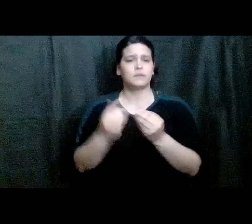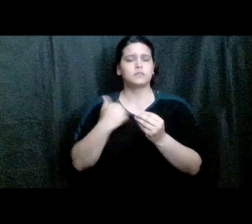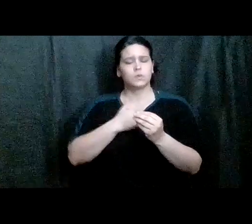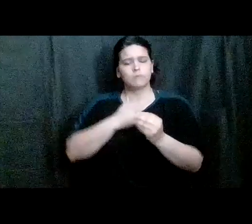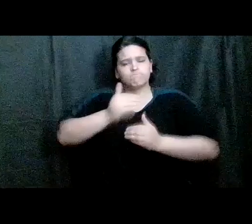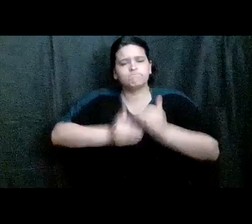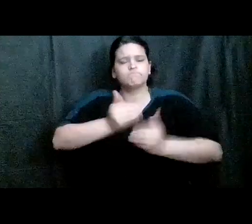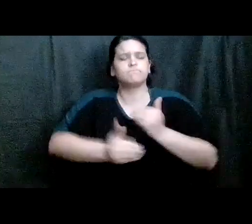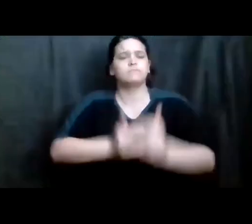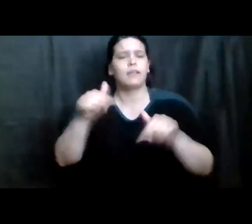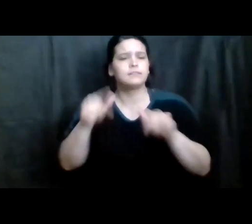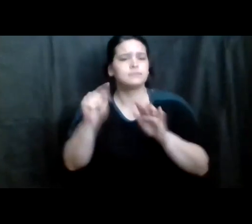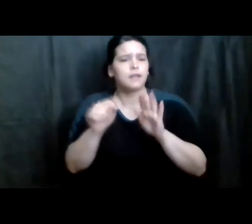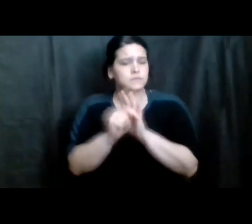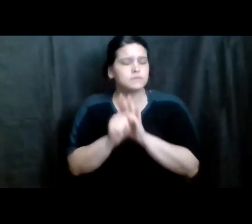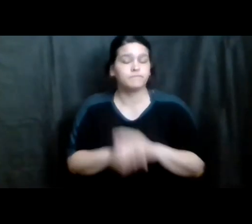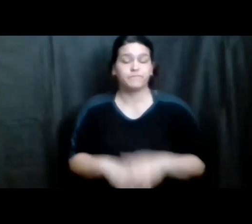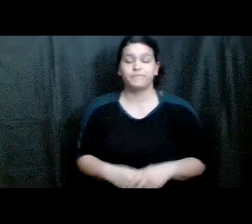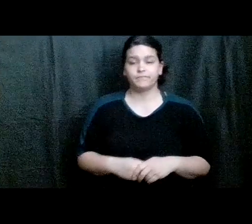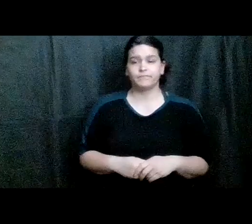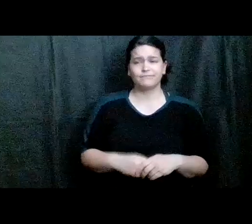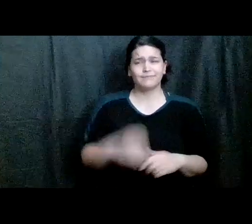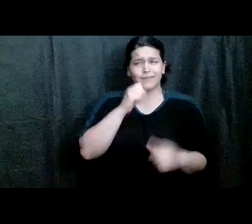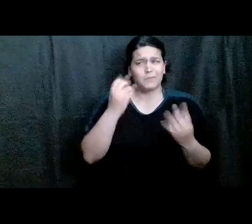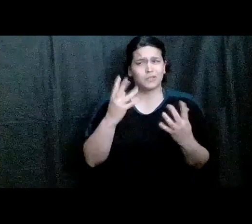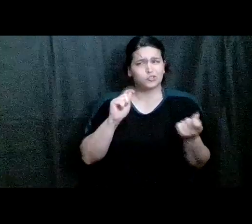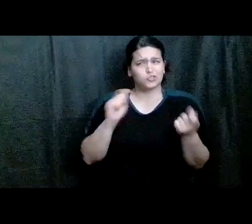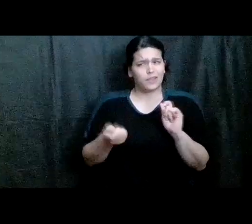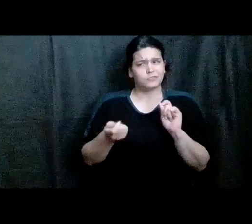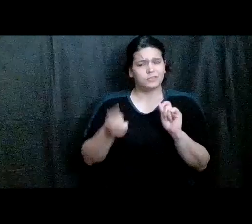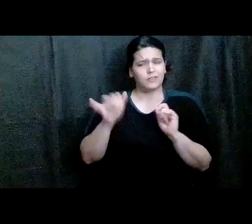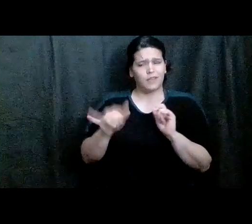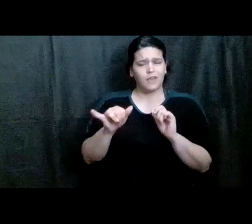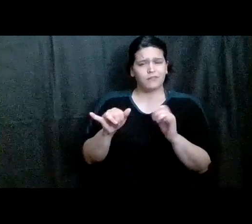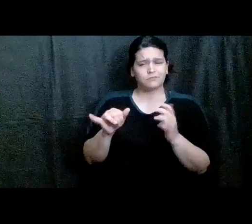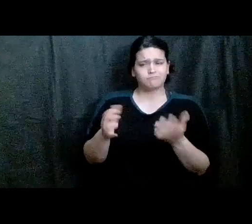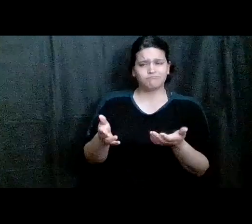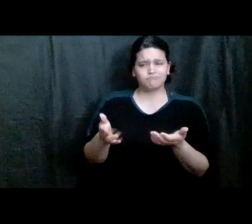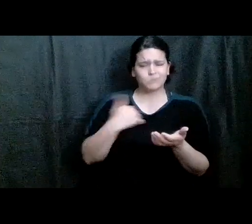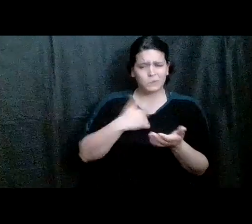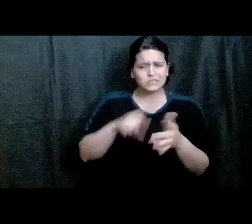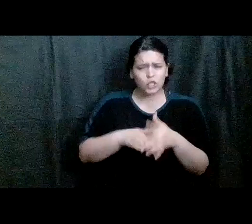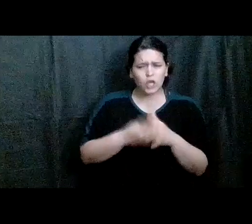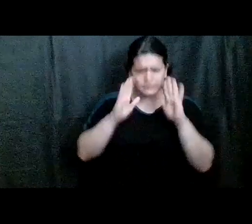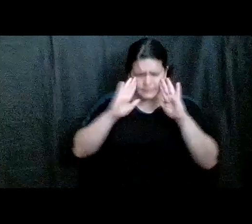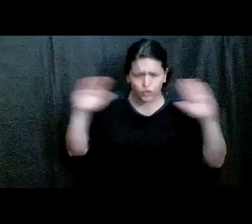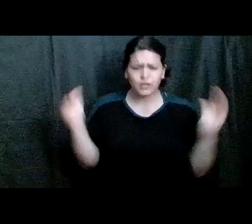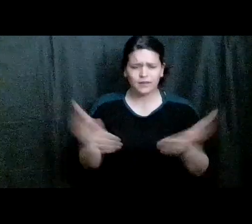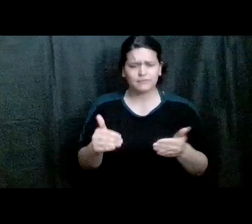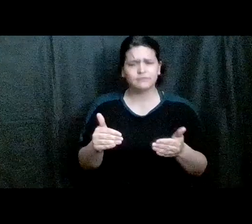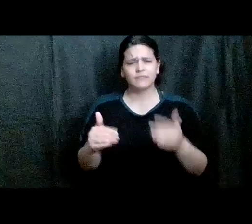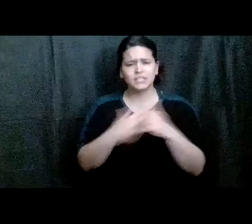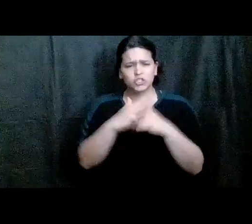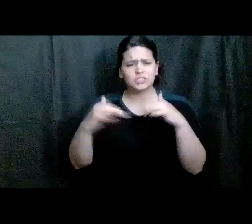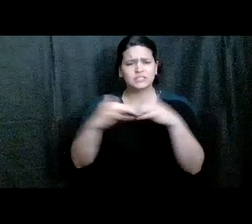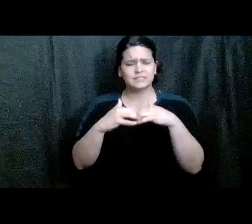not much has changed in that regard of what we need to do looking forward. You know, when we start centering Indigenous families, thinking of